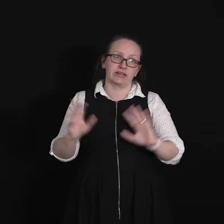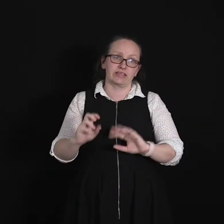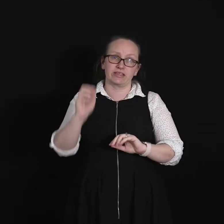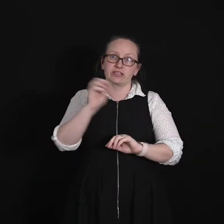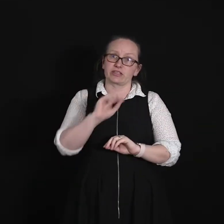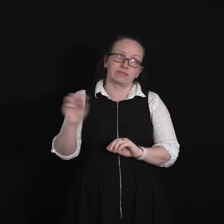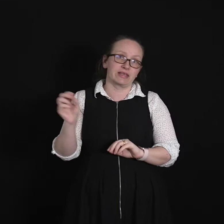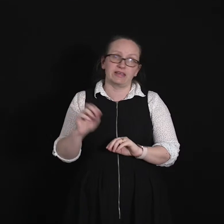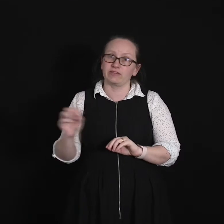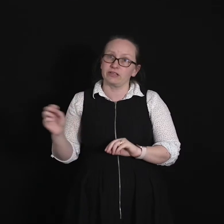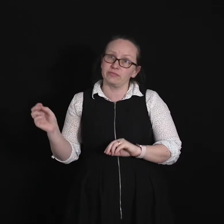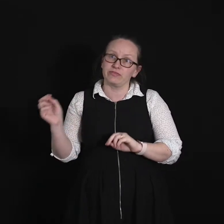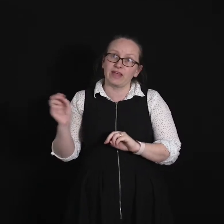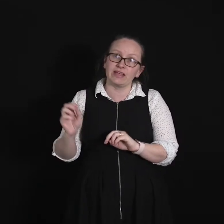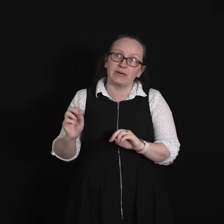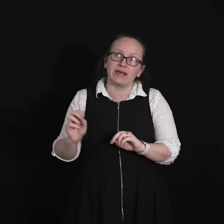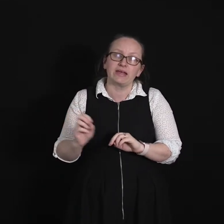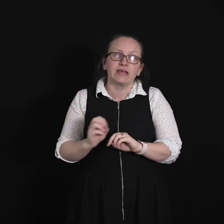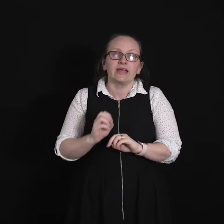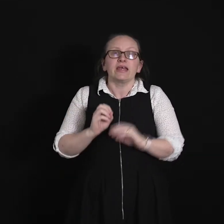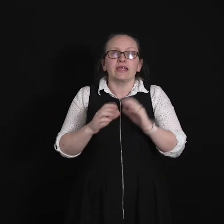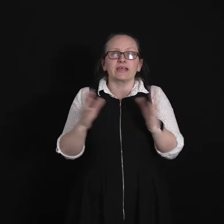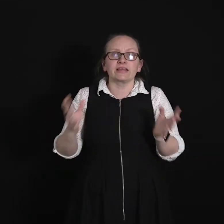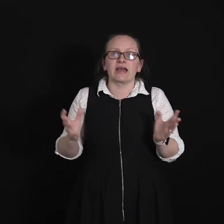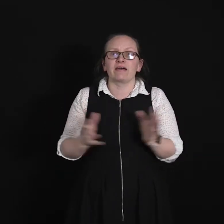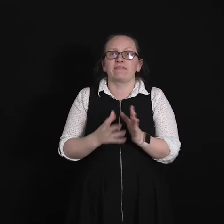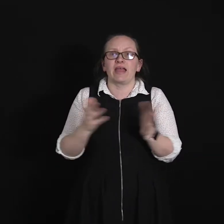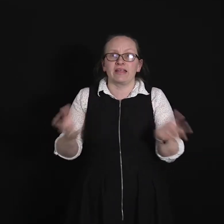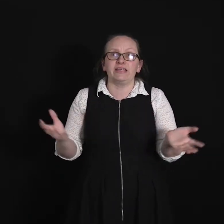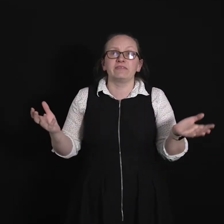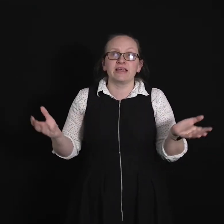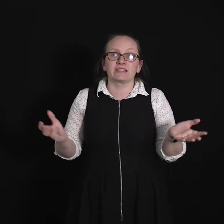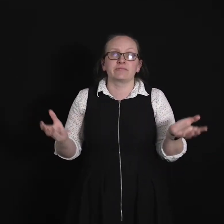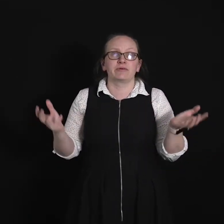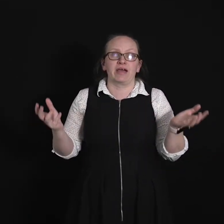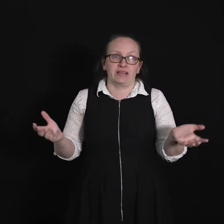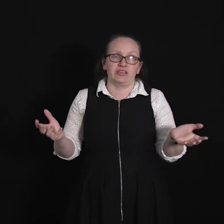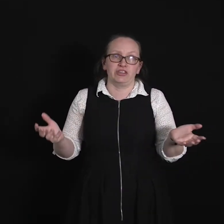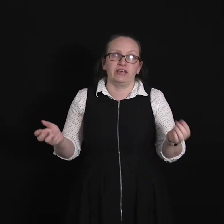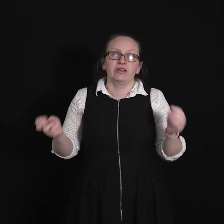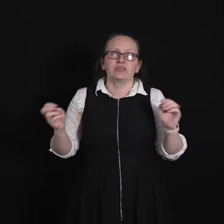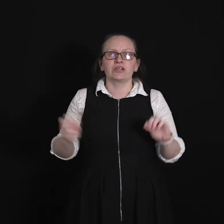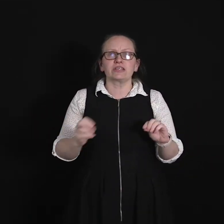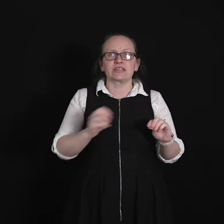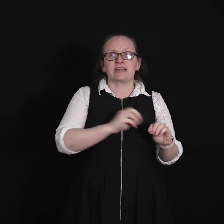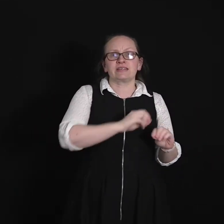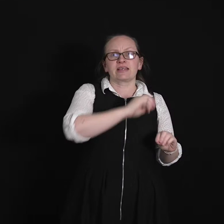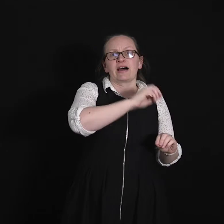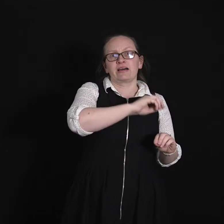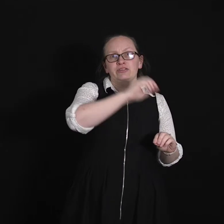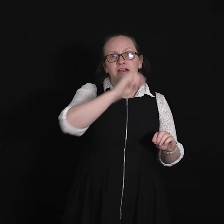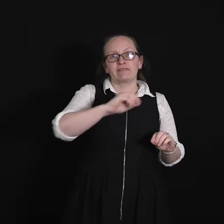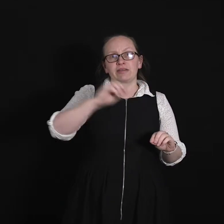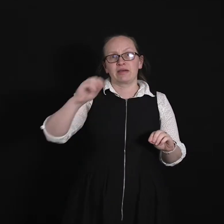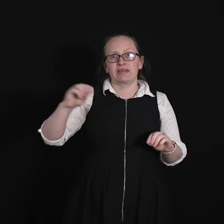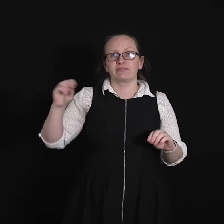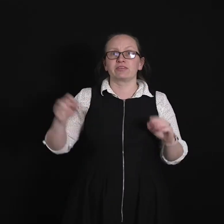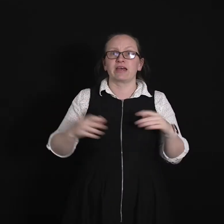anything, just completely free to move anywhere, it can have any reasonable energy, just as our travelling wave could have